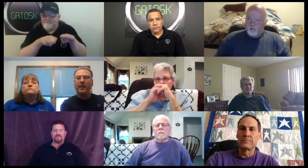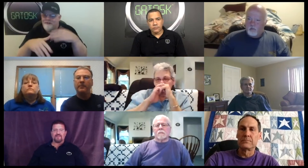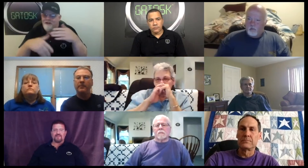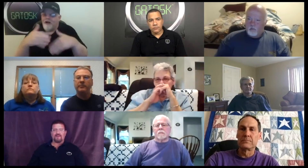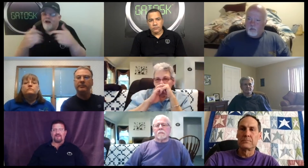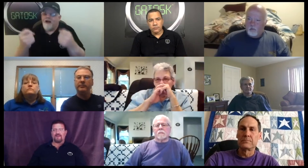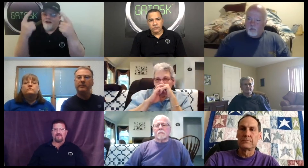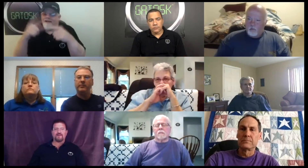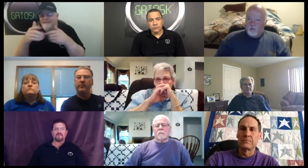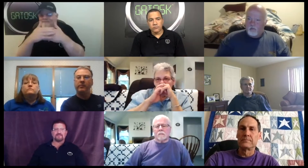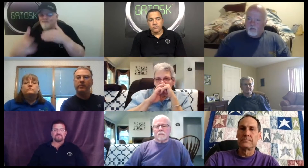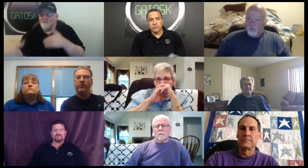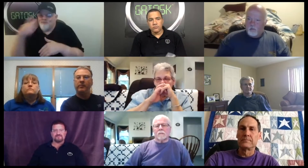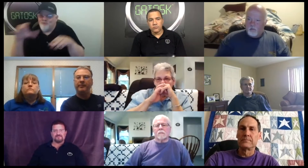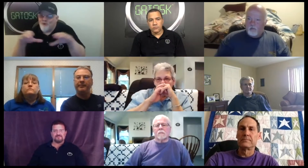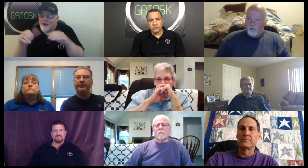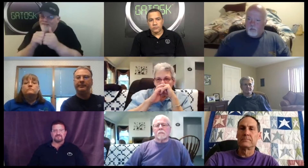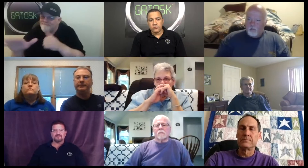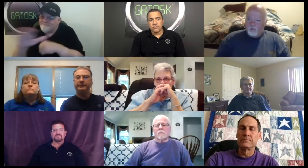long as you follow those steps, you will